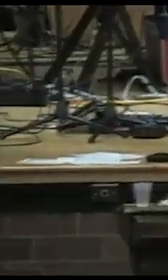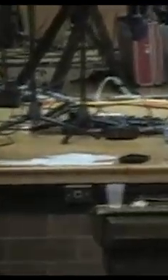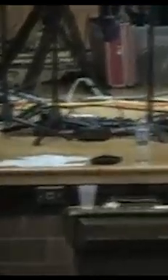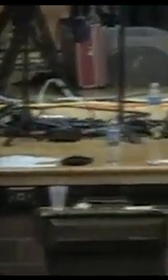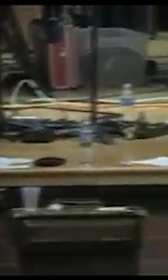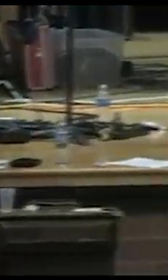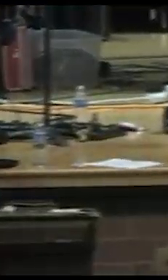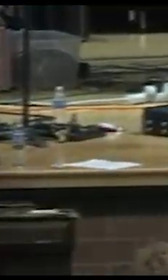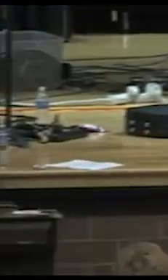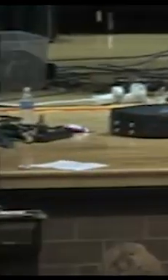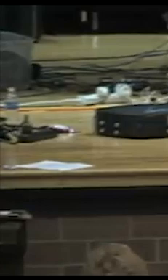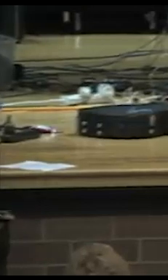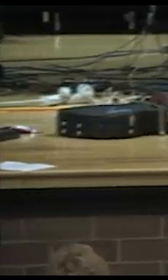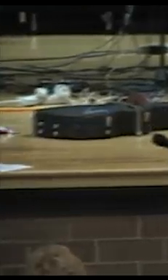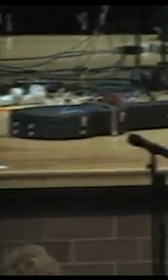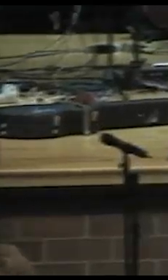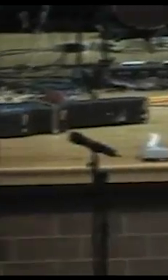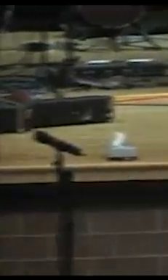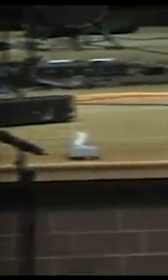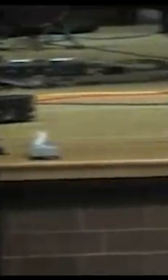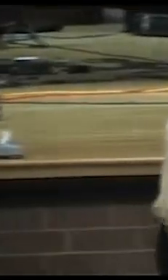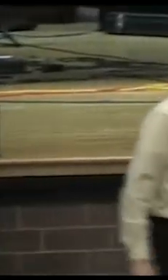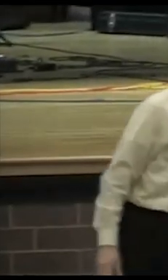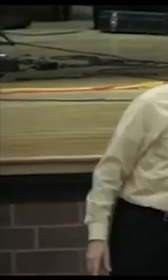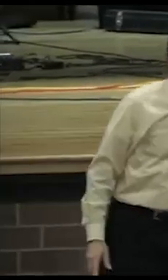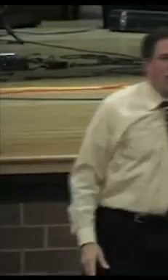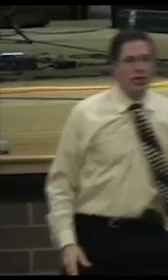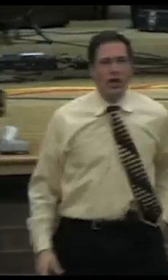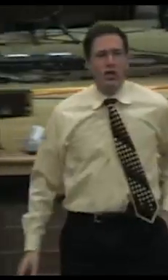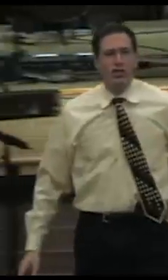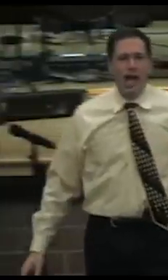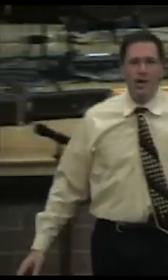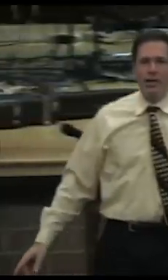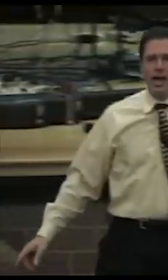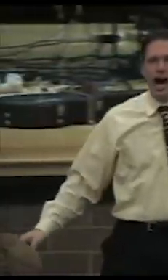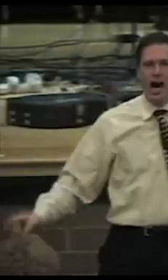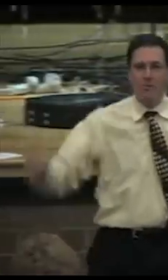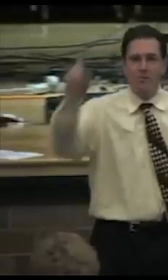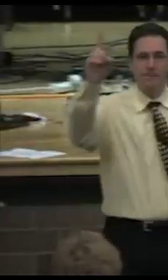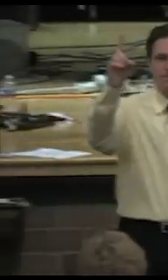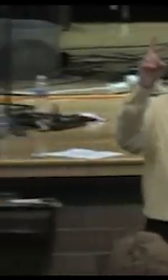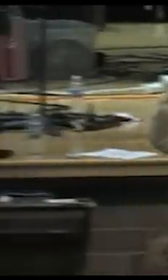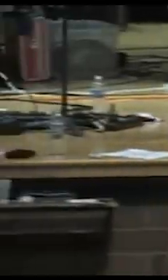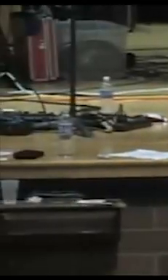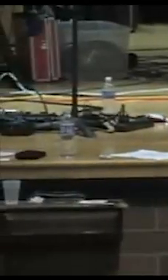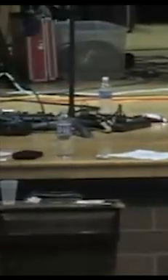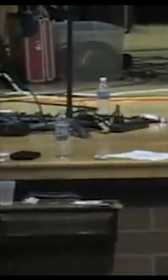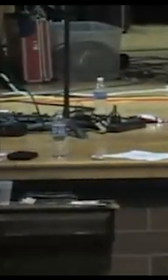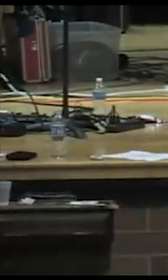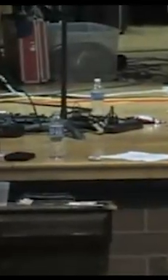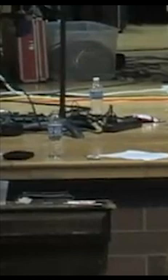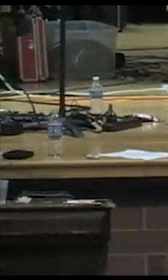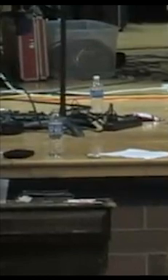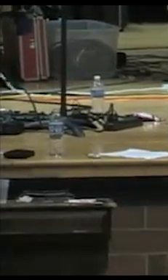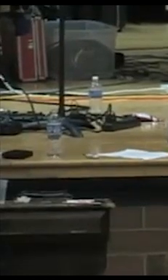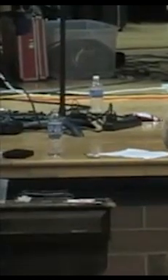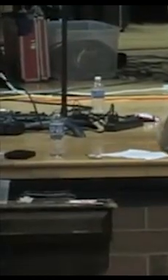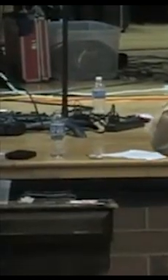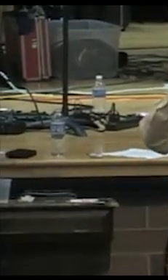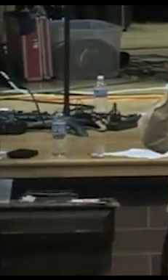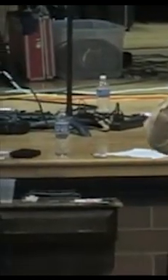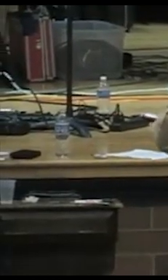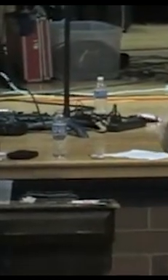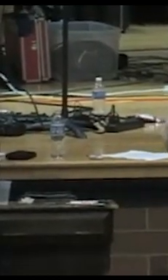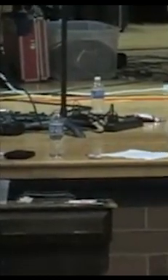But now, the first verse in the Bible about marriage, it says, the two shall become. You know what our problem